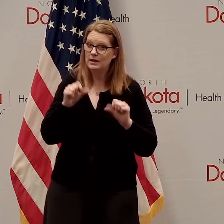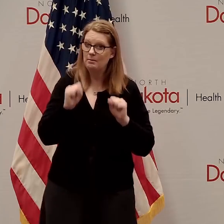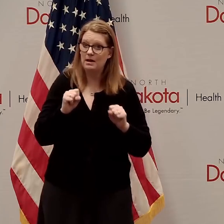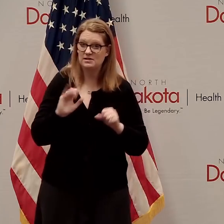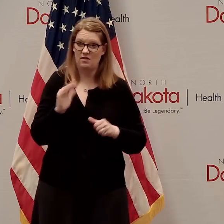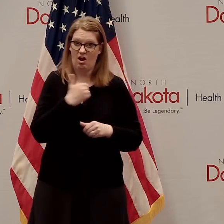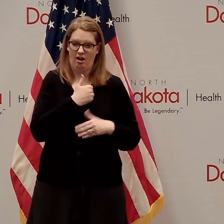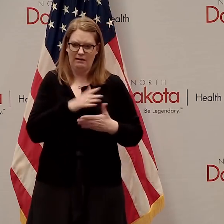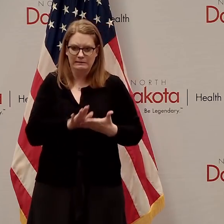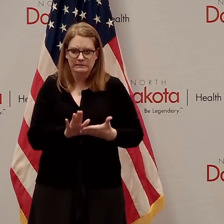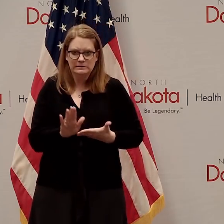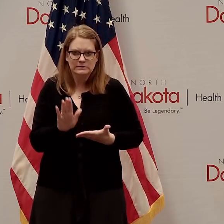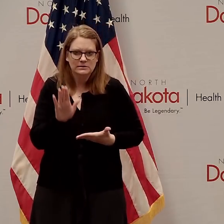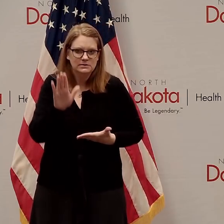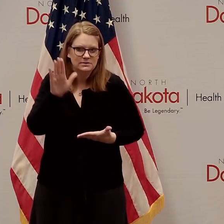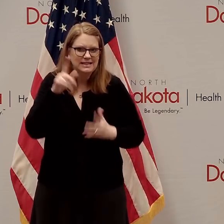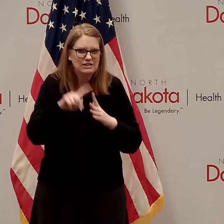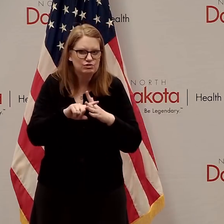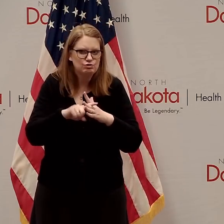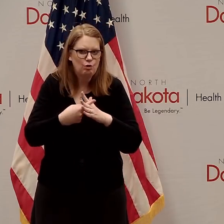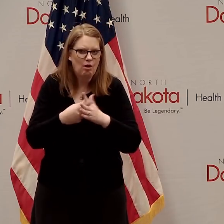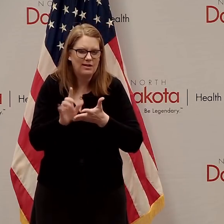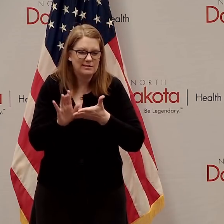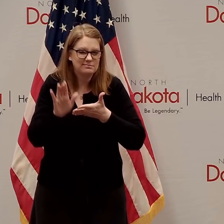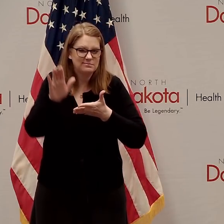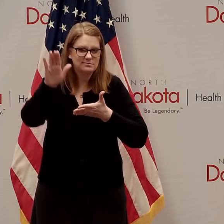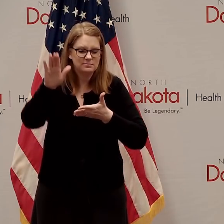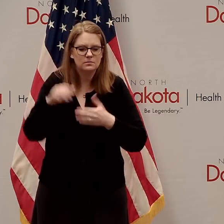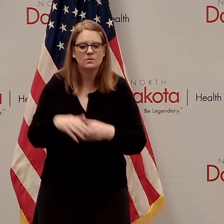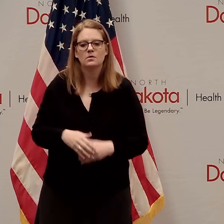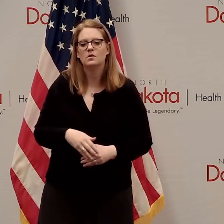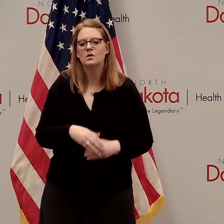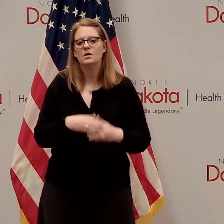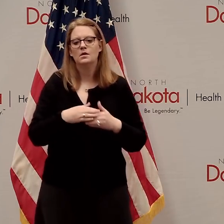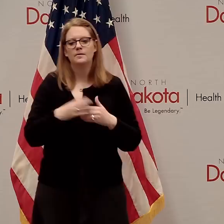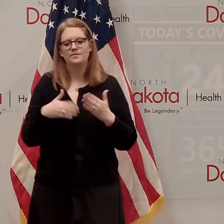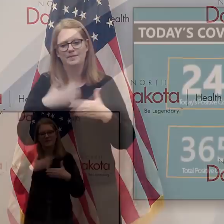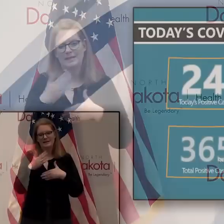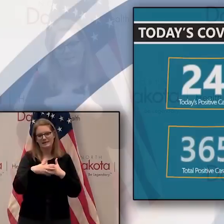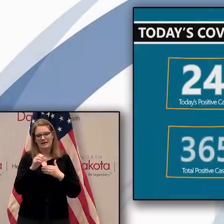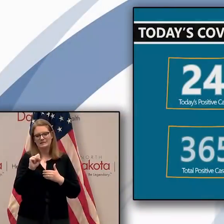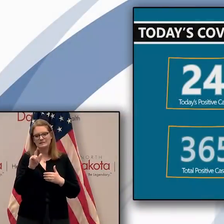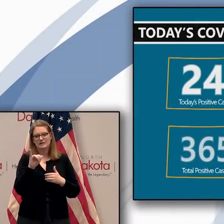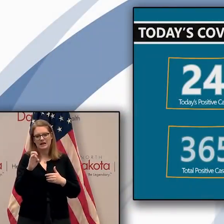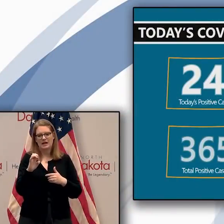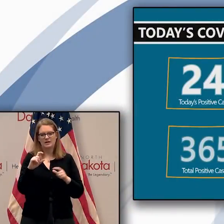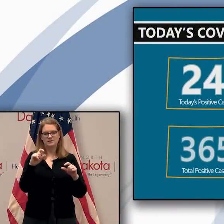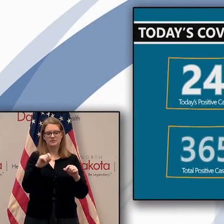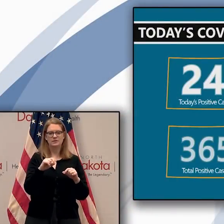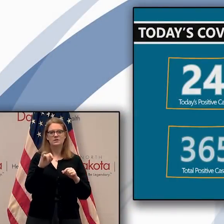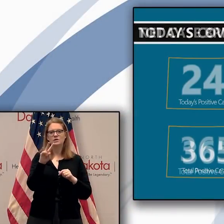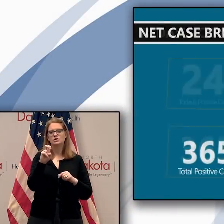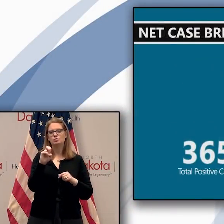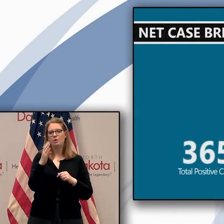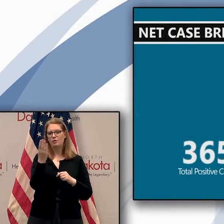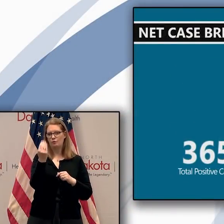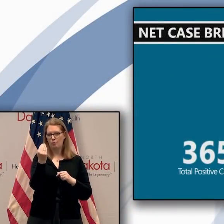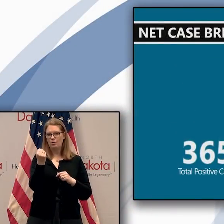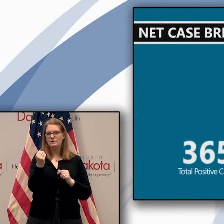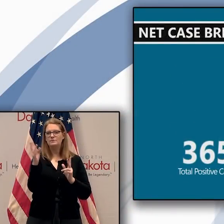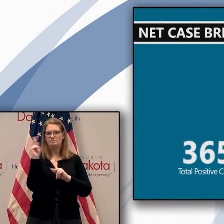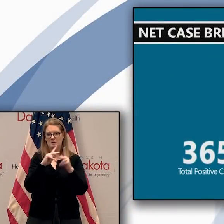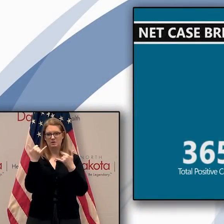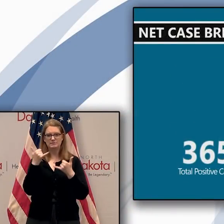to climb. The next slide we want to cover is 214 active